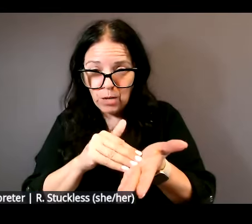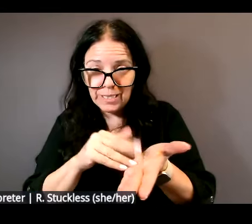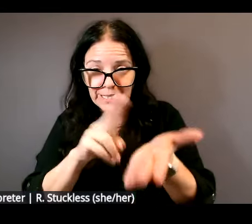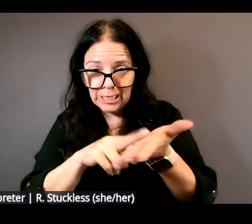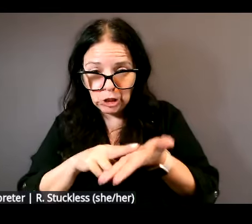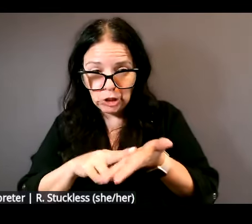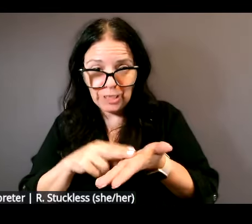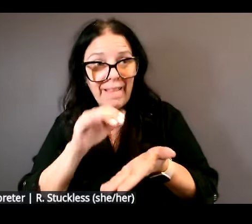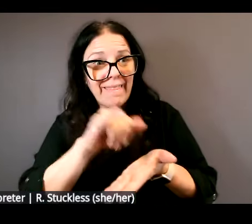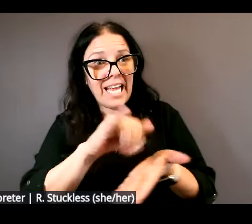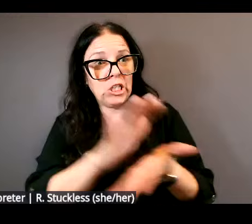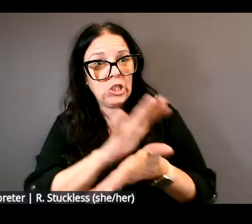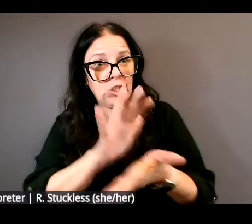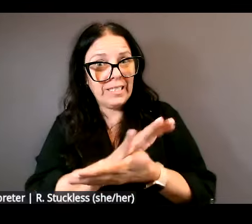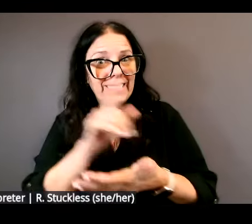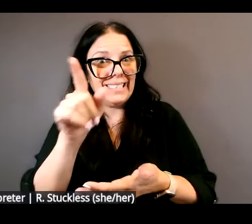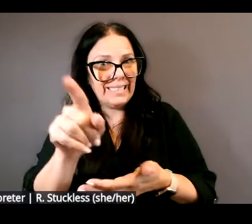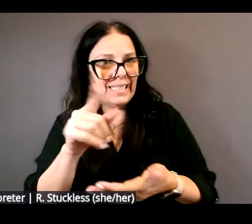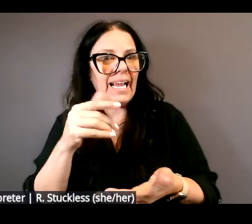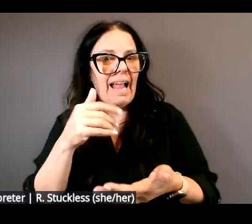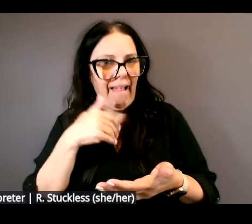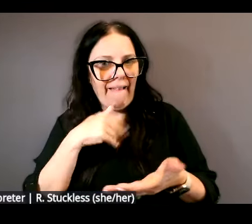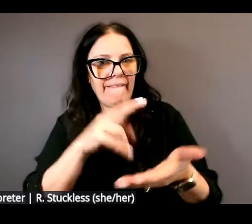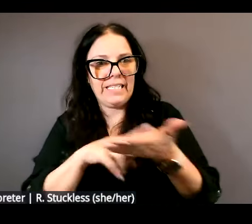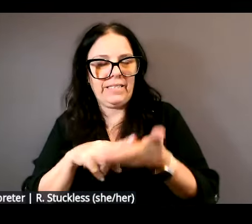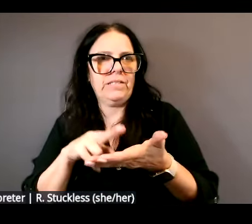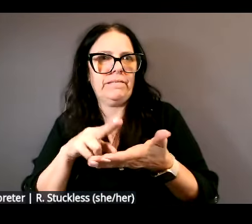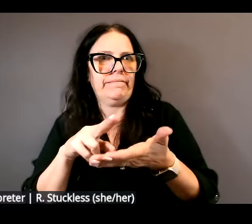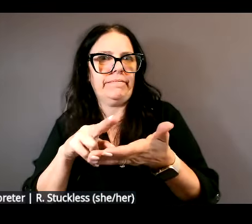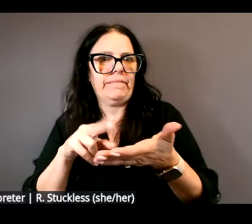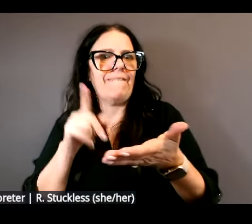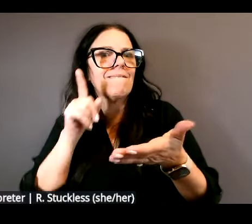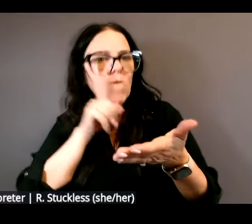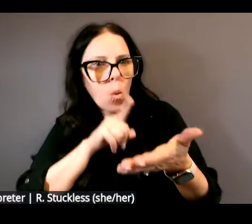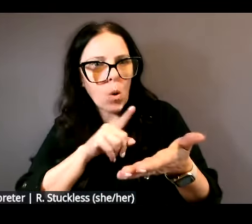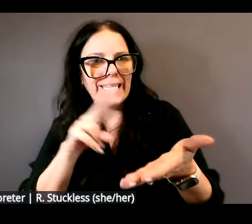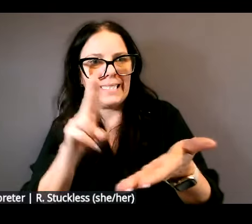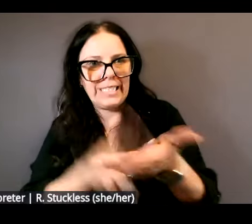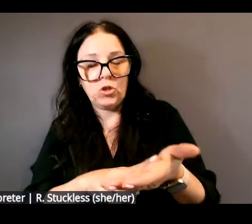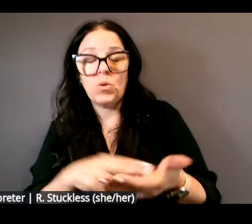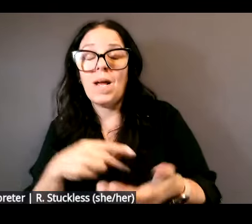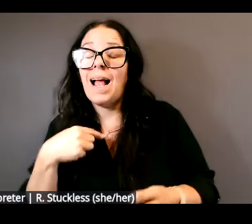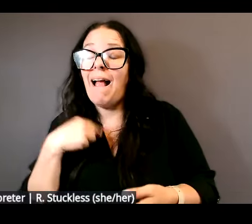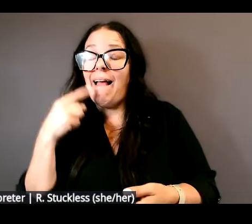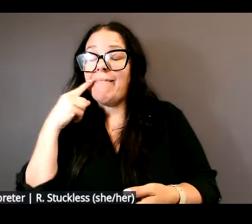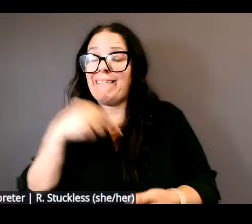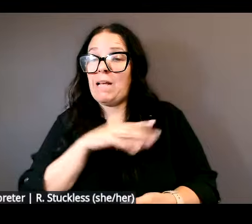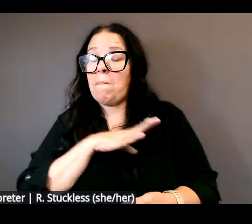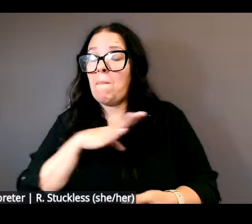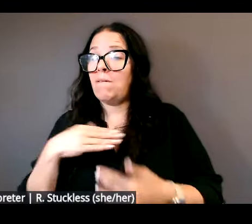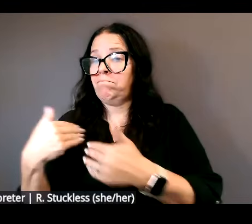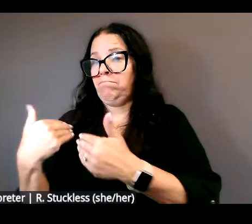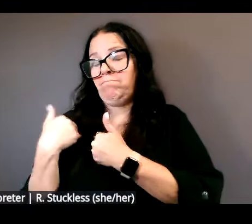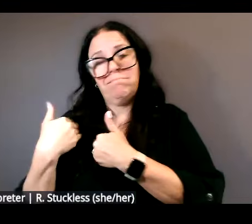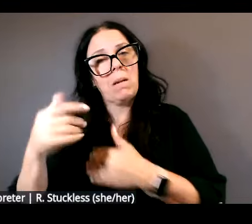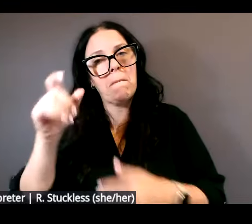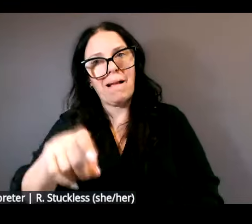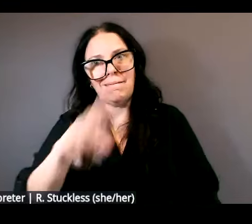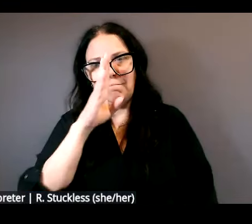as circulator is forged. So I think it's very important for this board to send a message that circulator